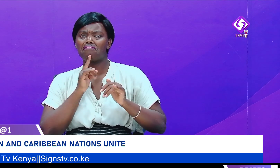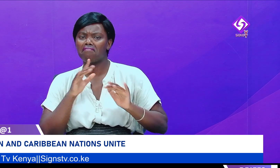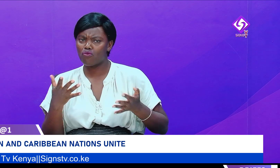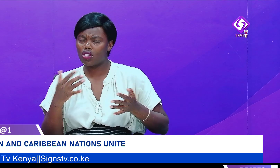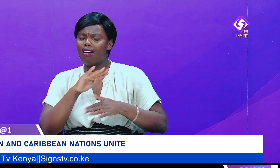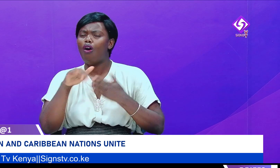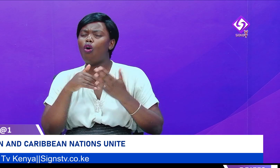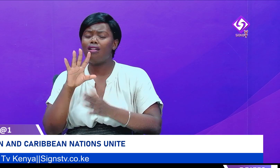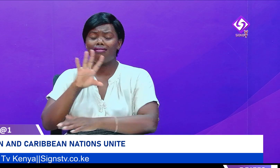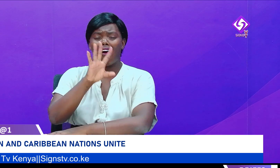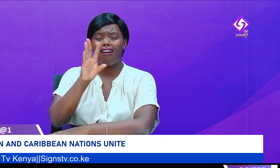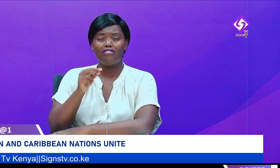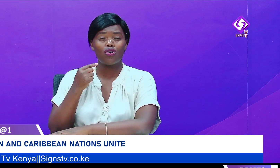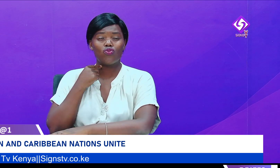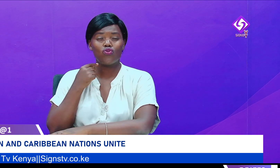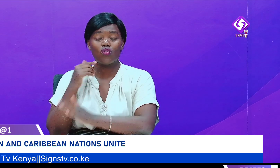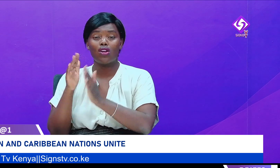On to our second news item.